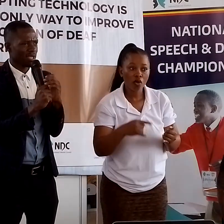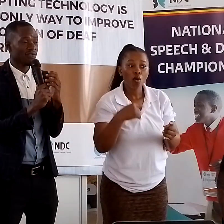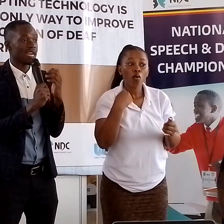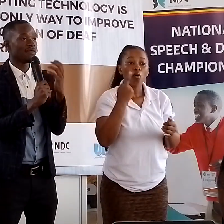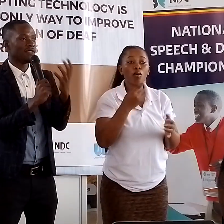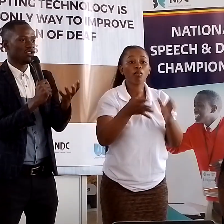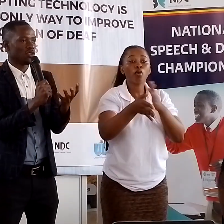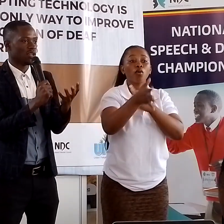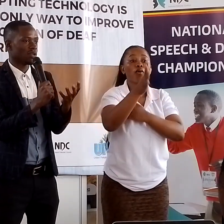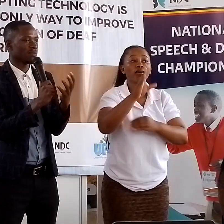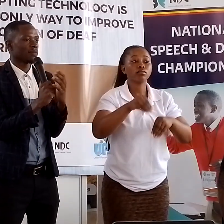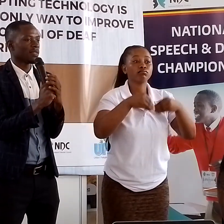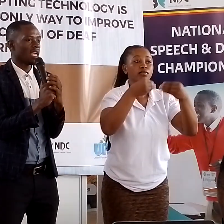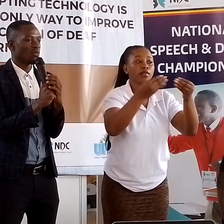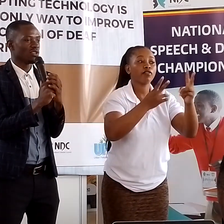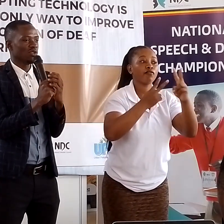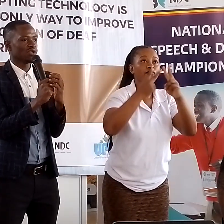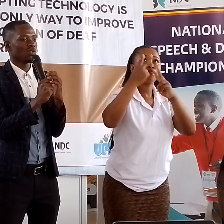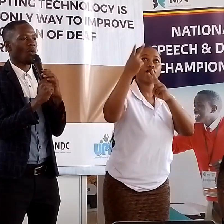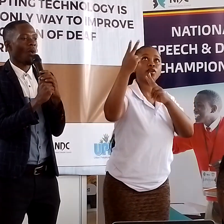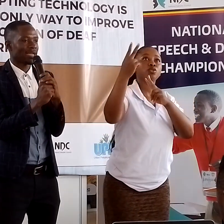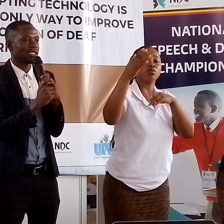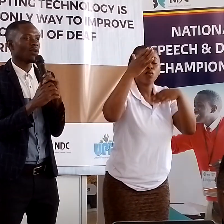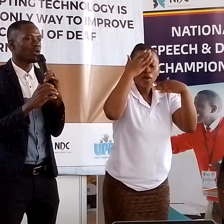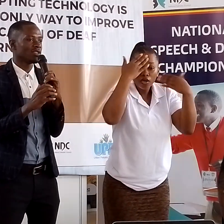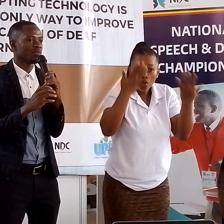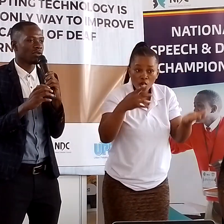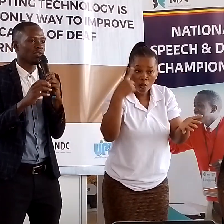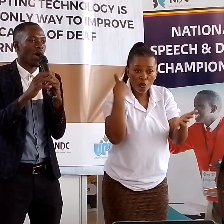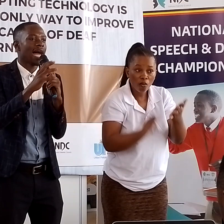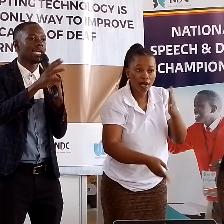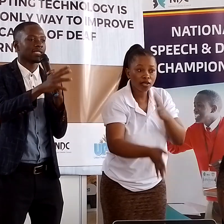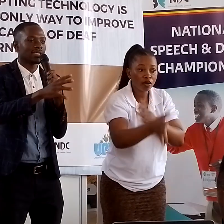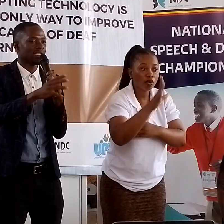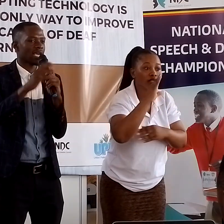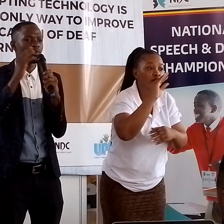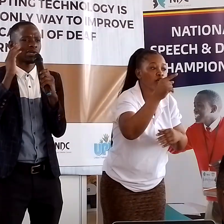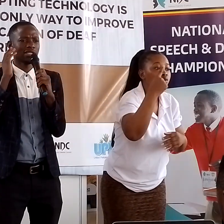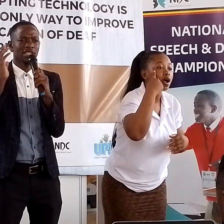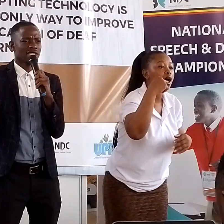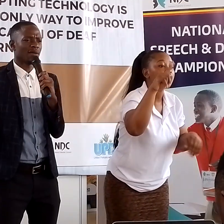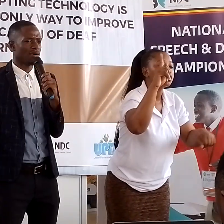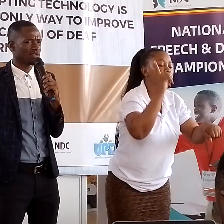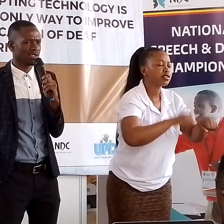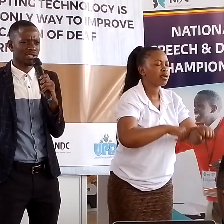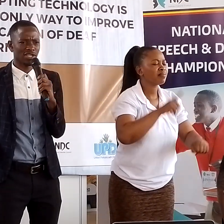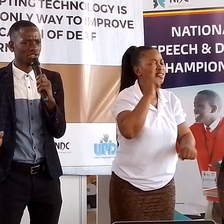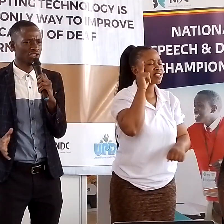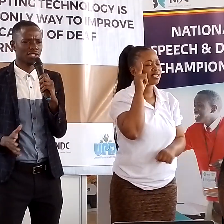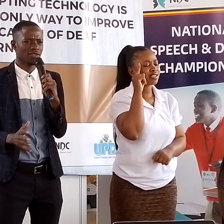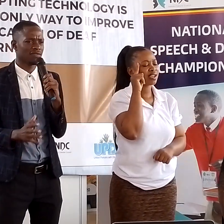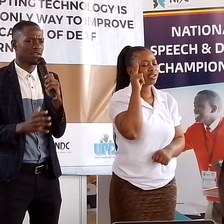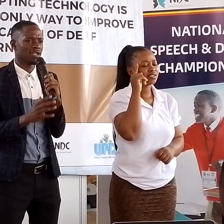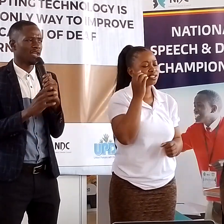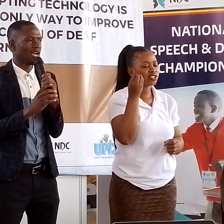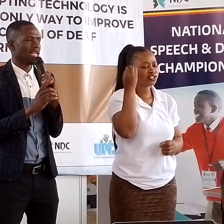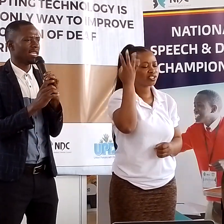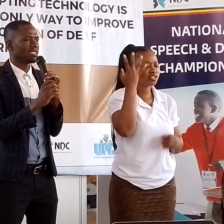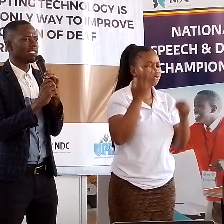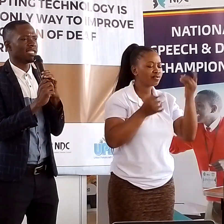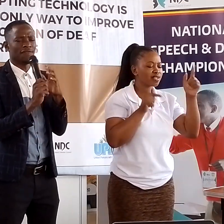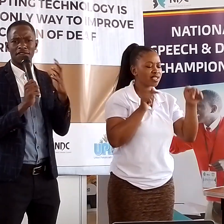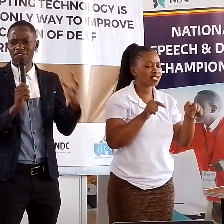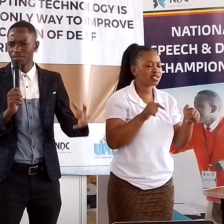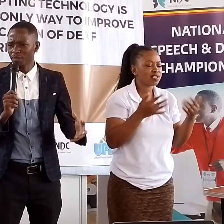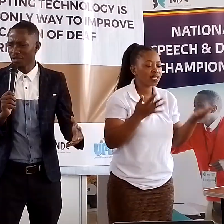know, given a vision. And we do not know what God spoke to Alex the time he was thinking about this initiative. And